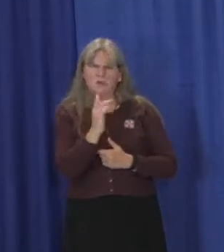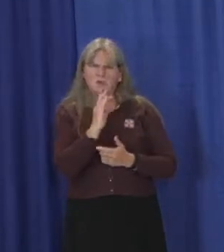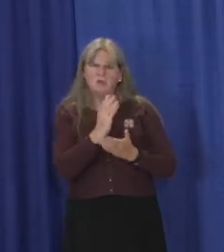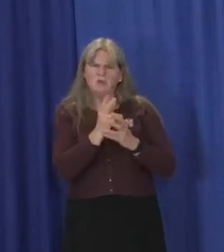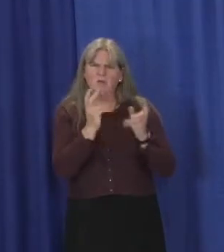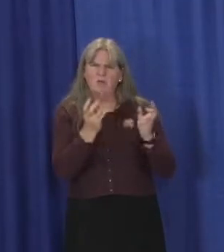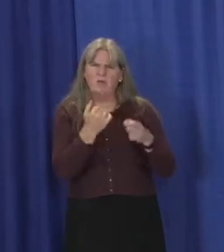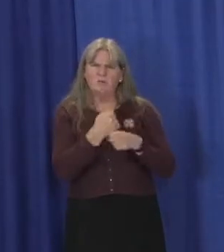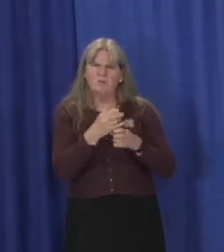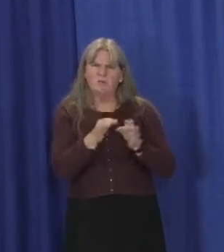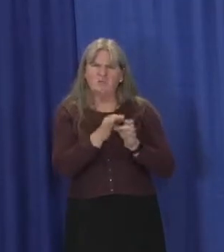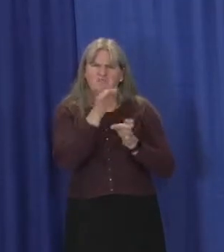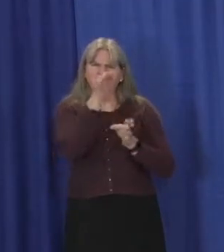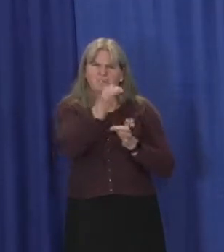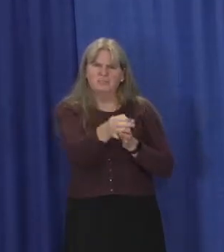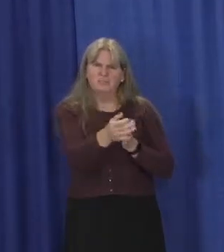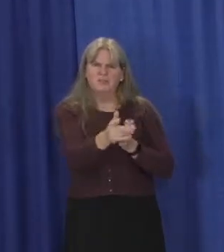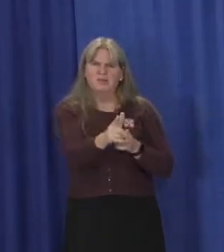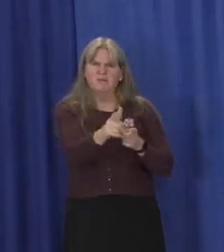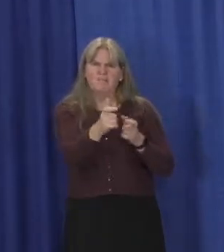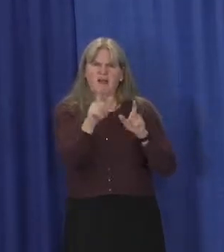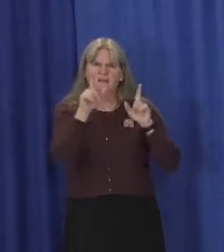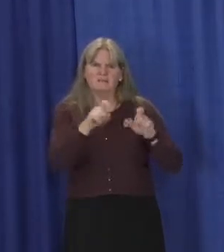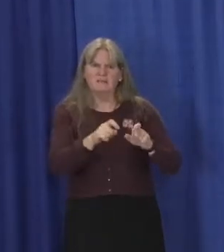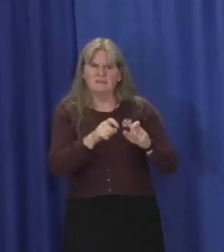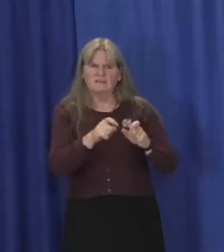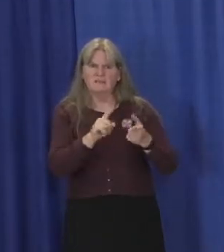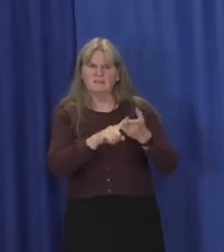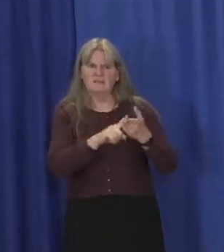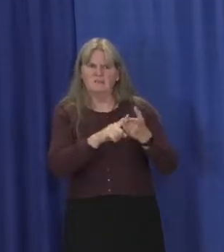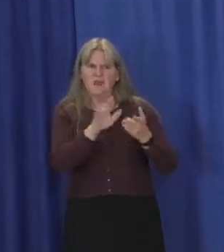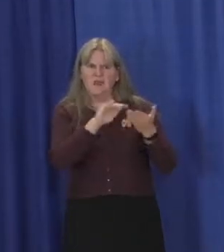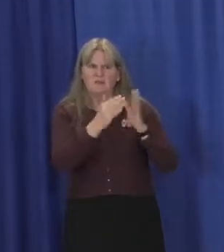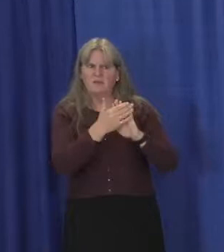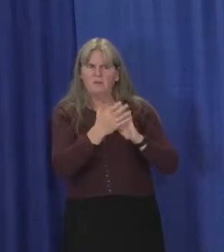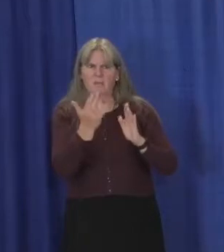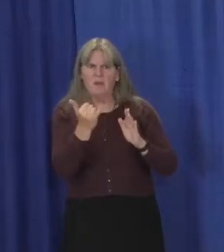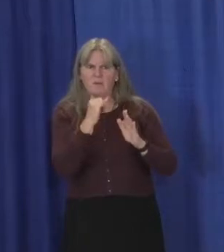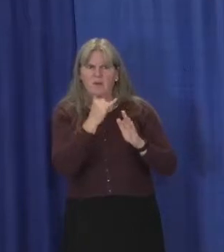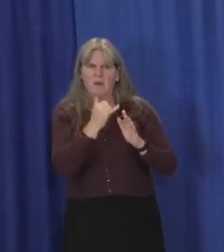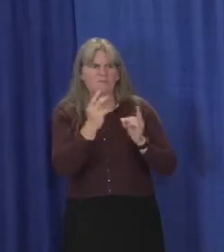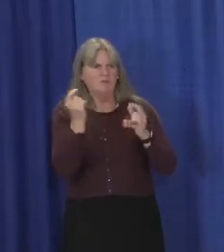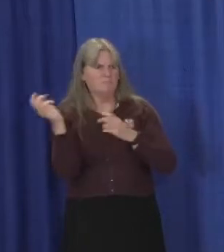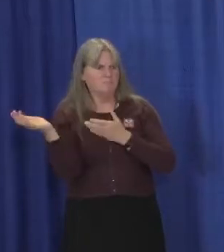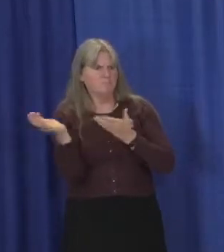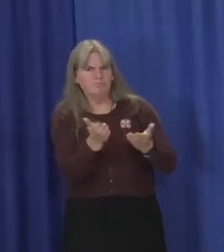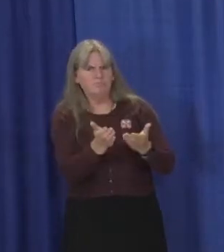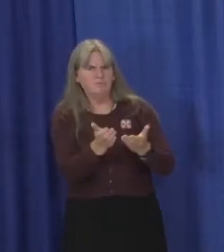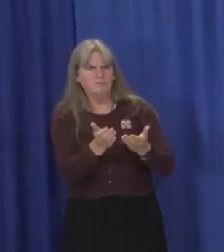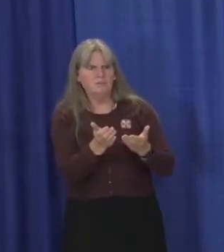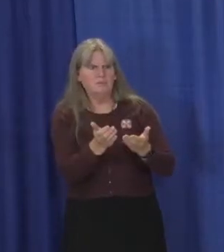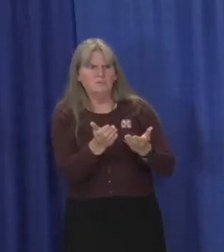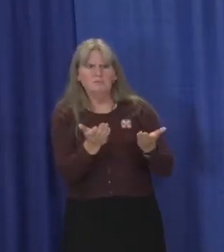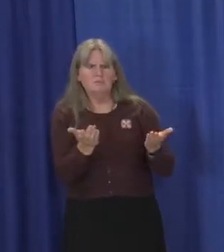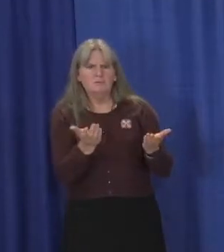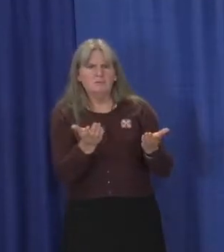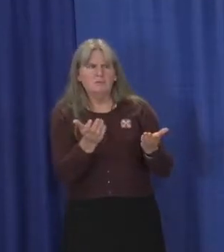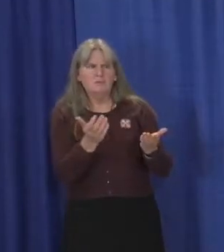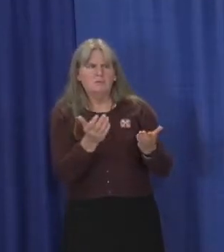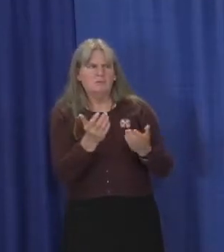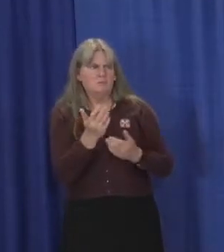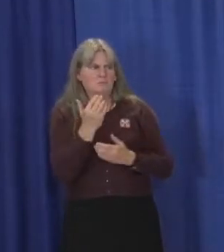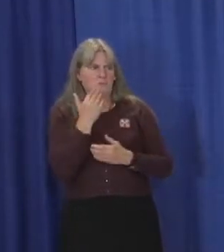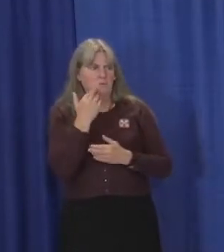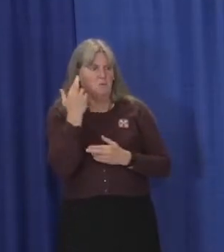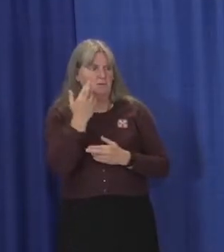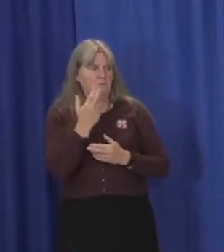that decision to not do rapid testing response as soon as it was requested by the council.